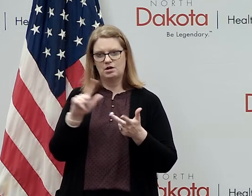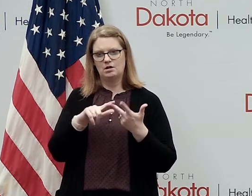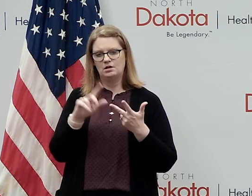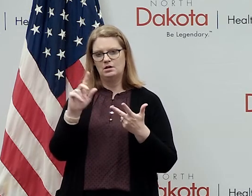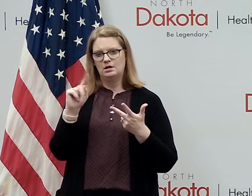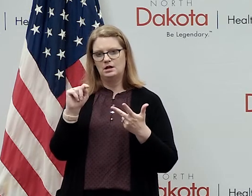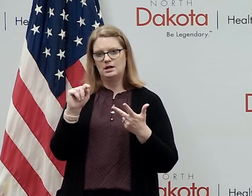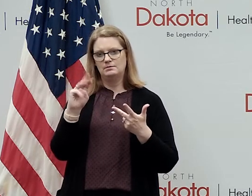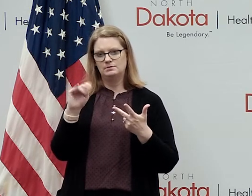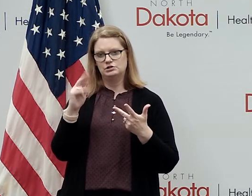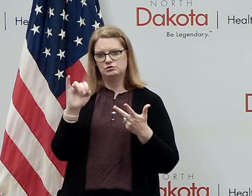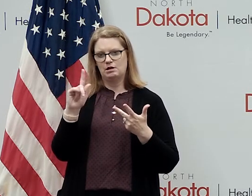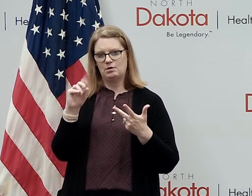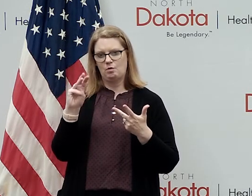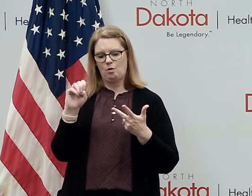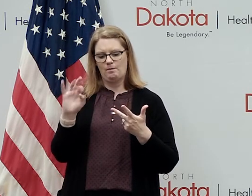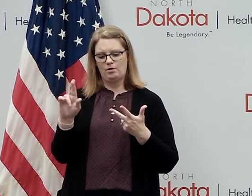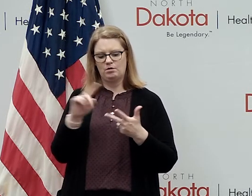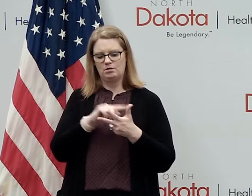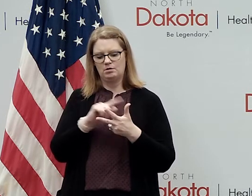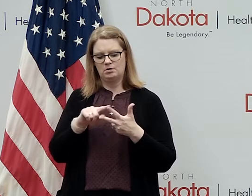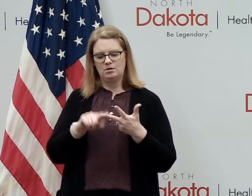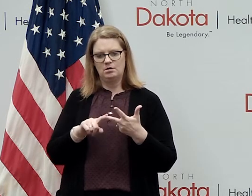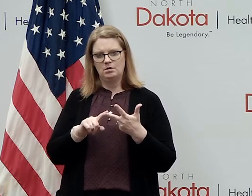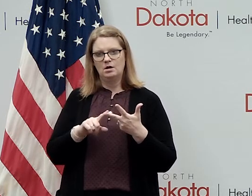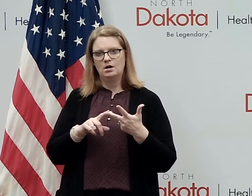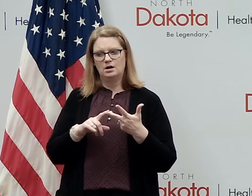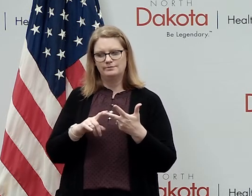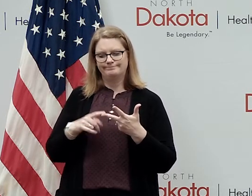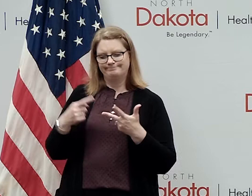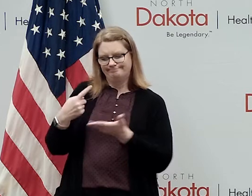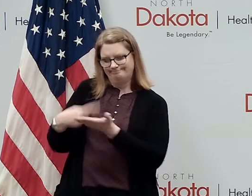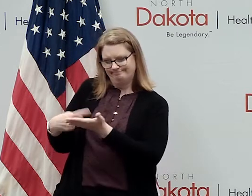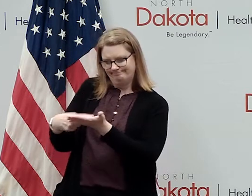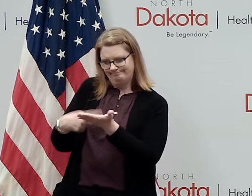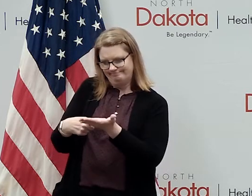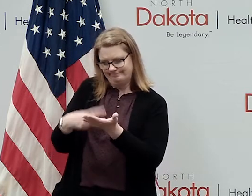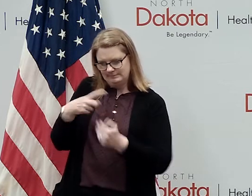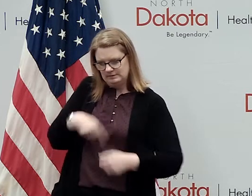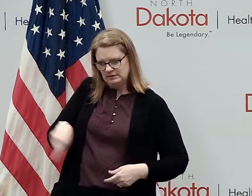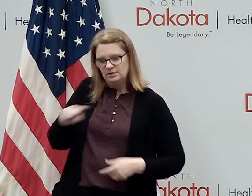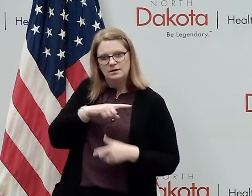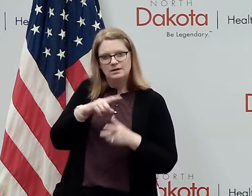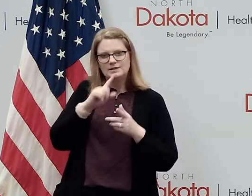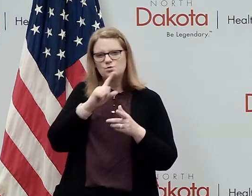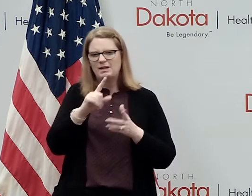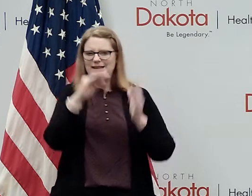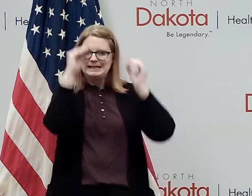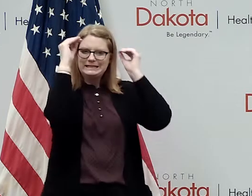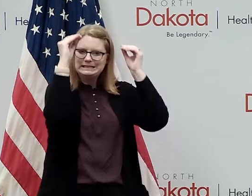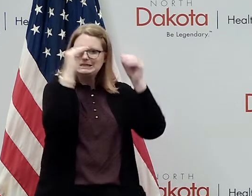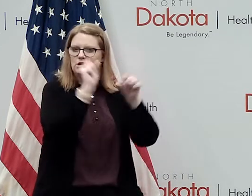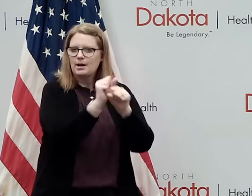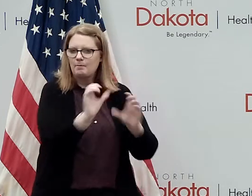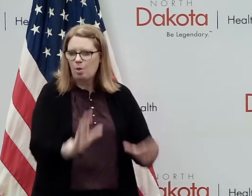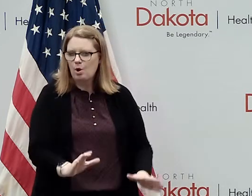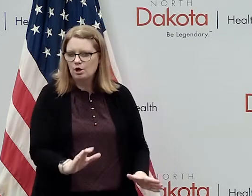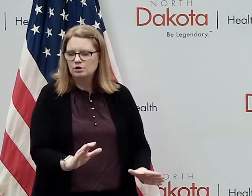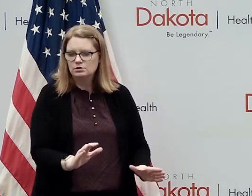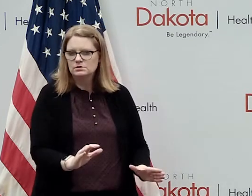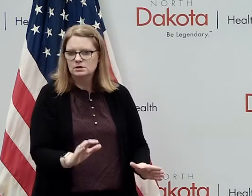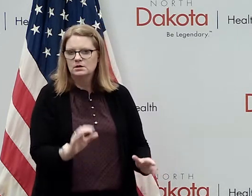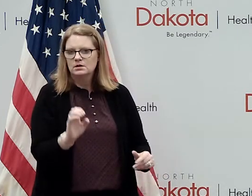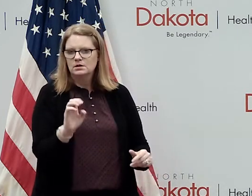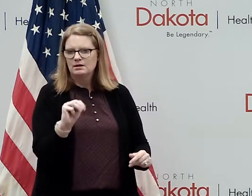COO, is education for employers. Again, we've